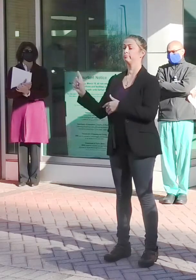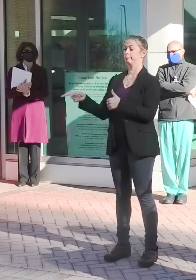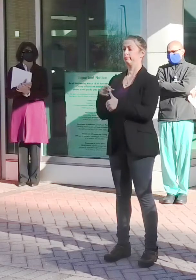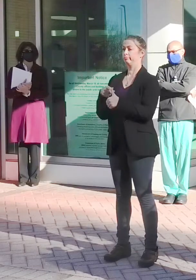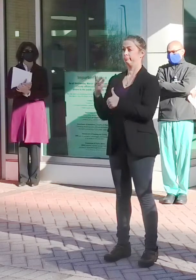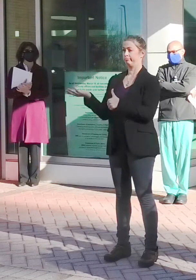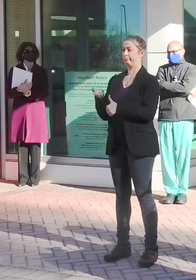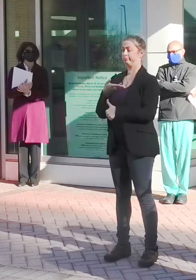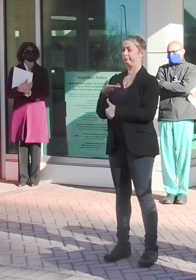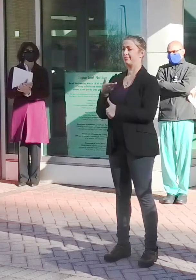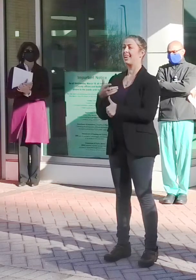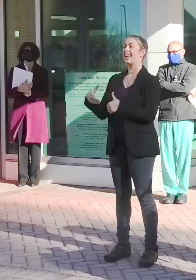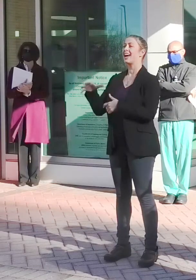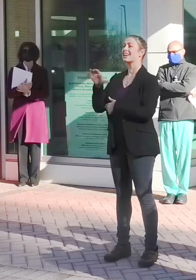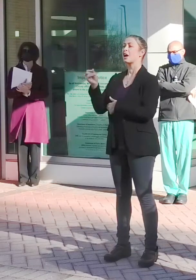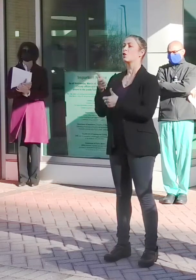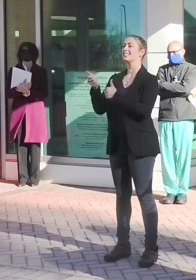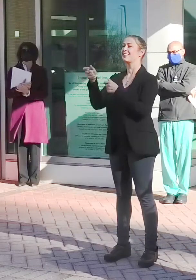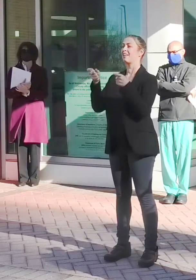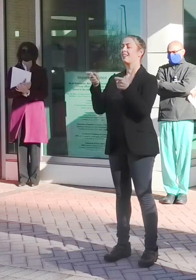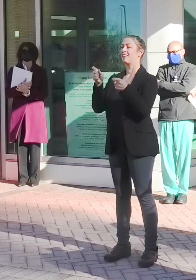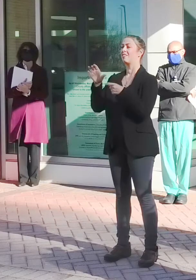from County Executive Calvin Ball.